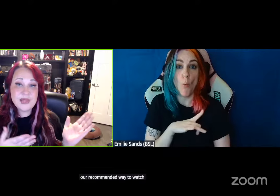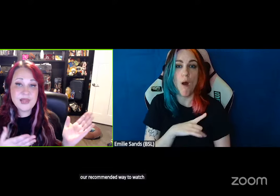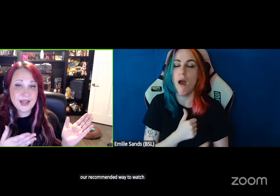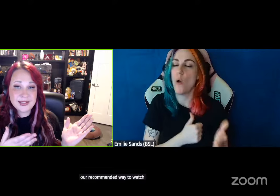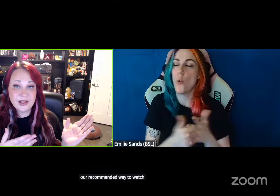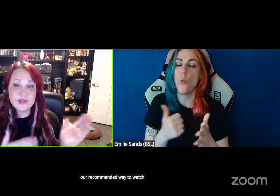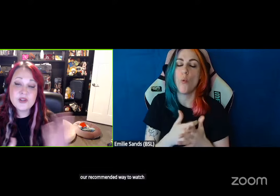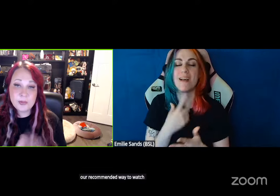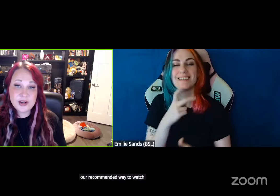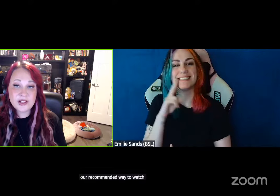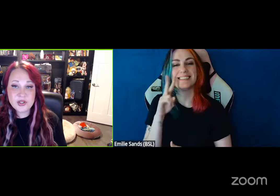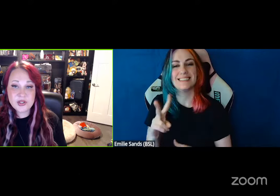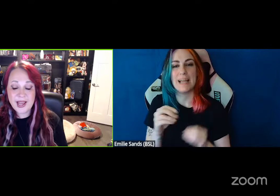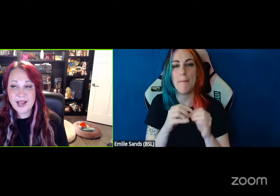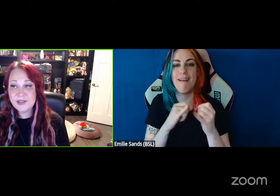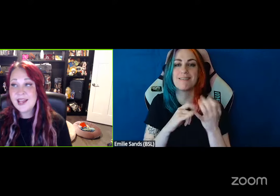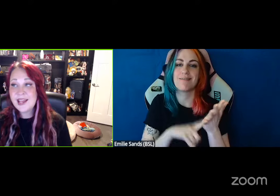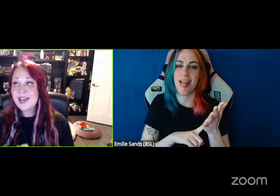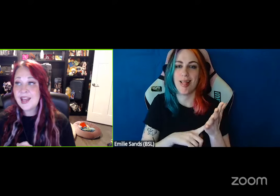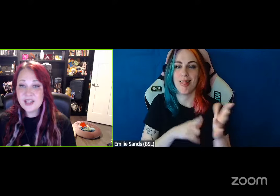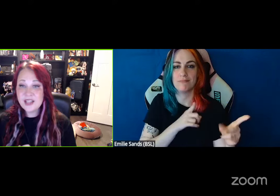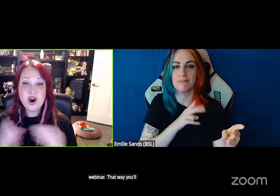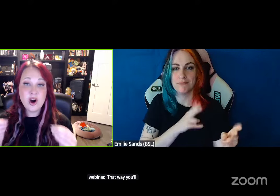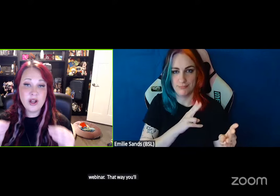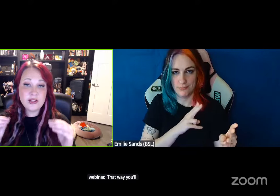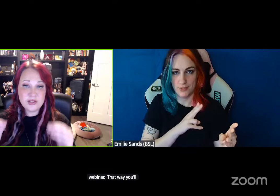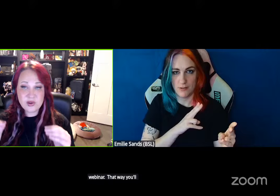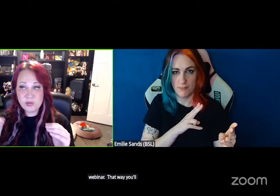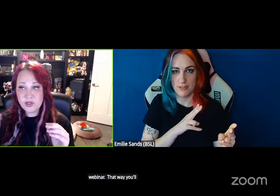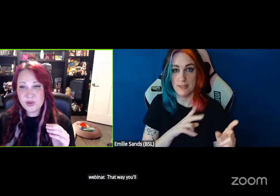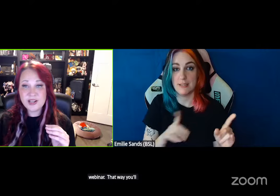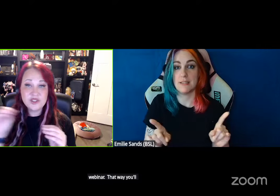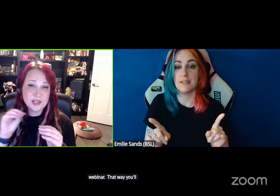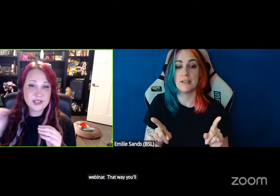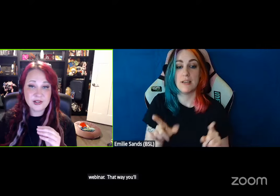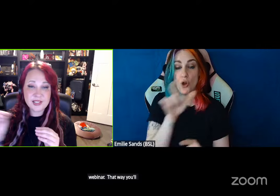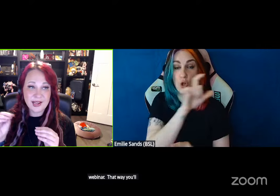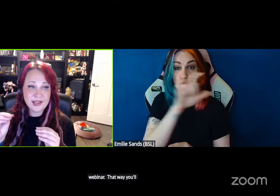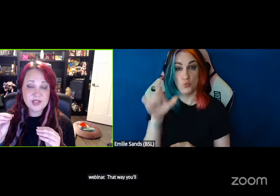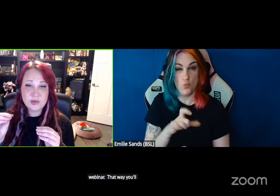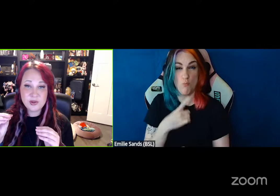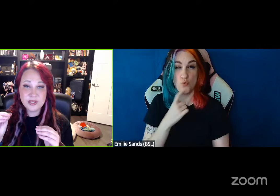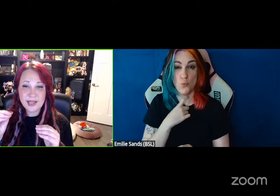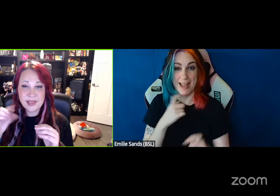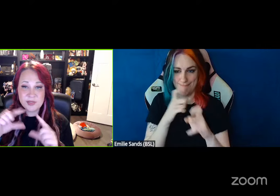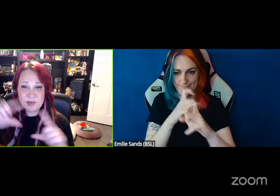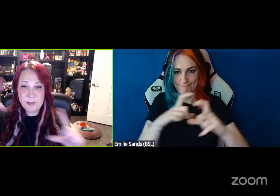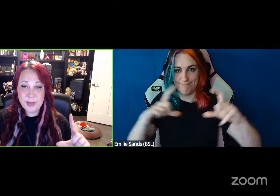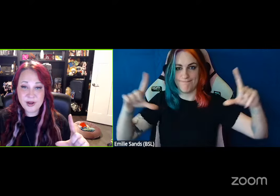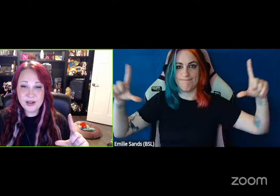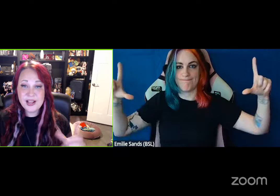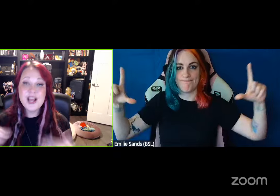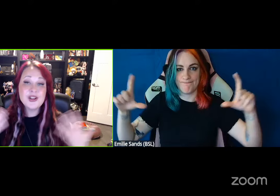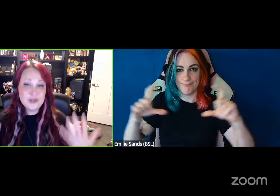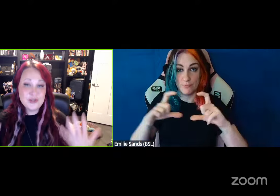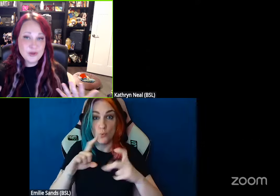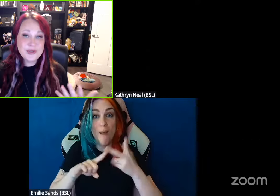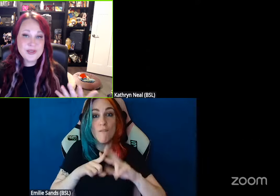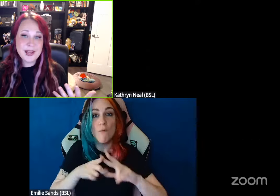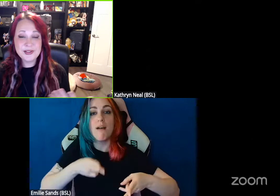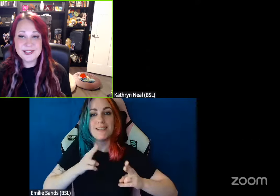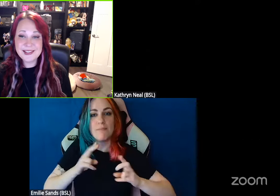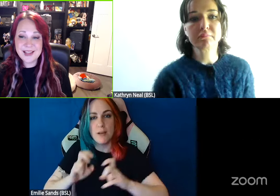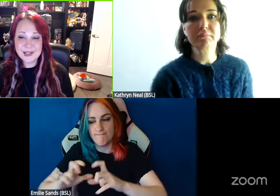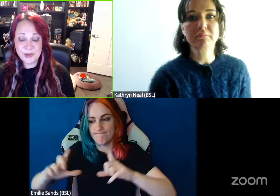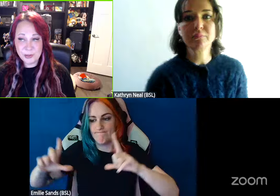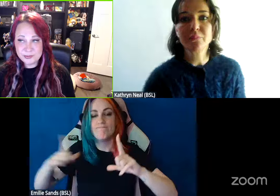our BSL interpreters, which we'll have, and on Zoom, you can adjust their size. So if you would like them to be bigger, you'll be able